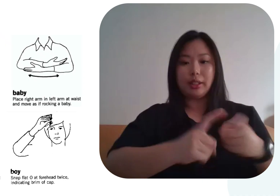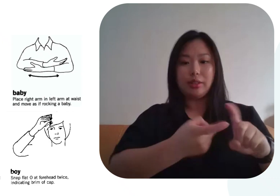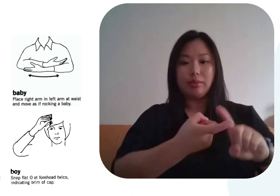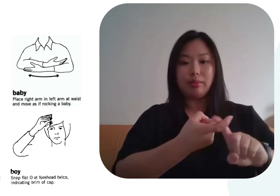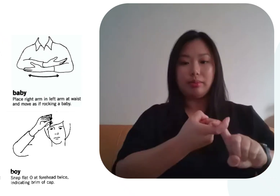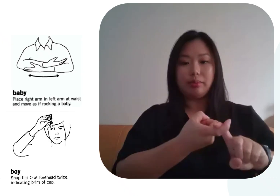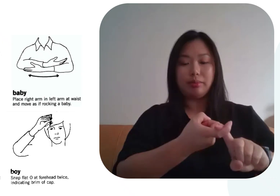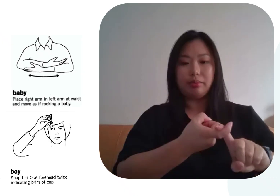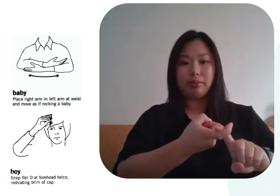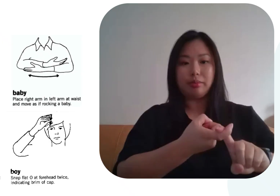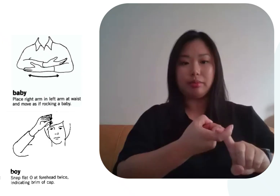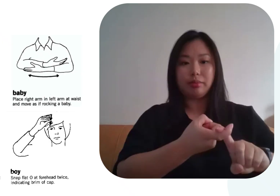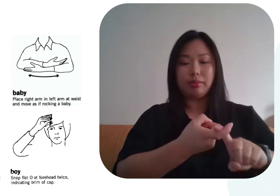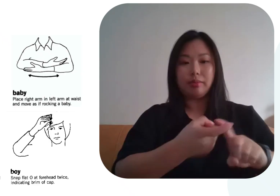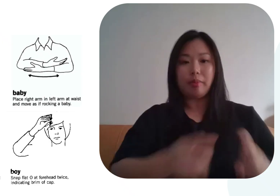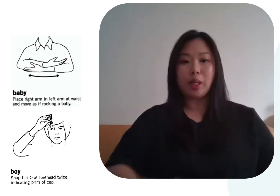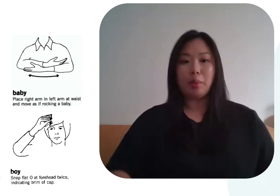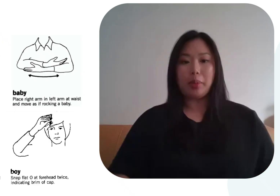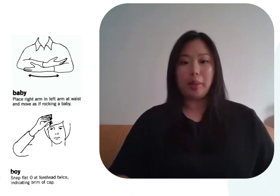Friend.